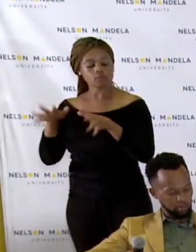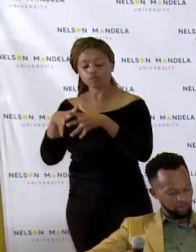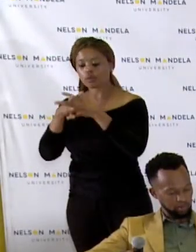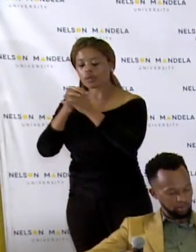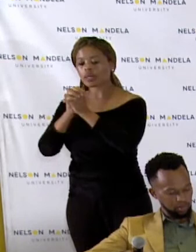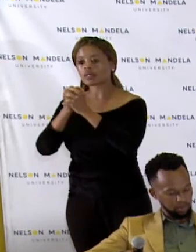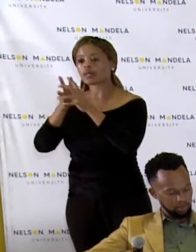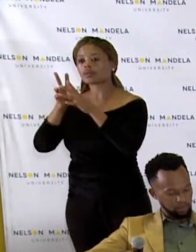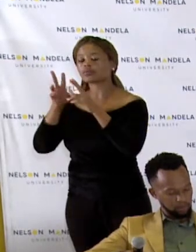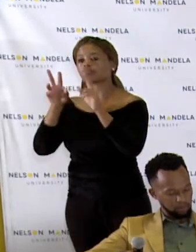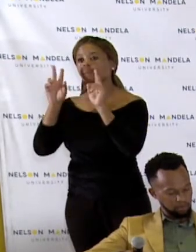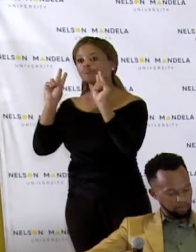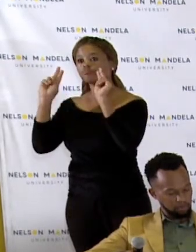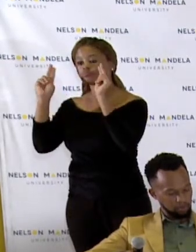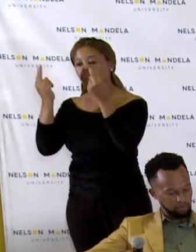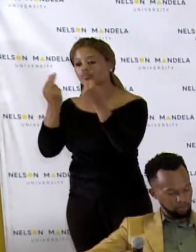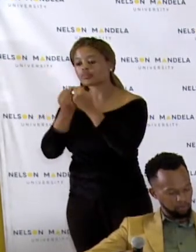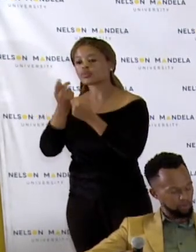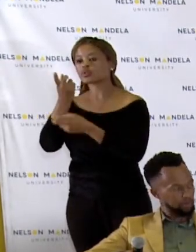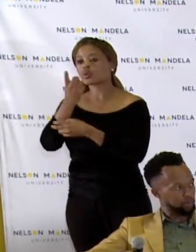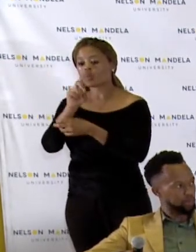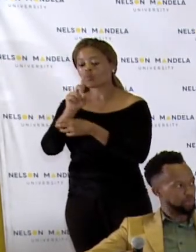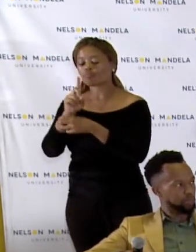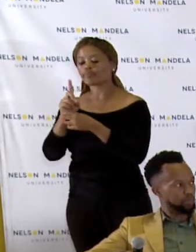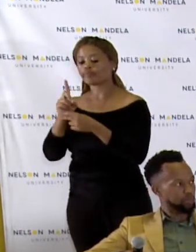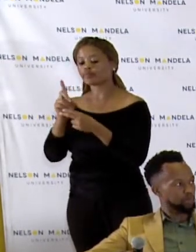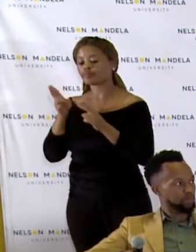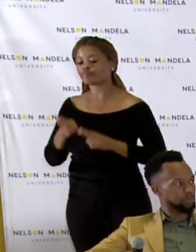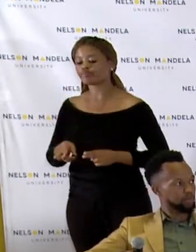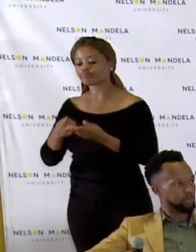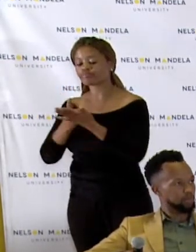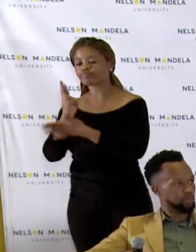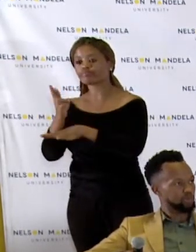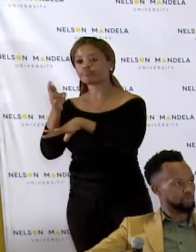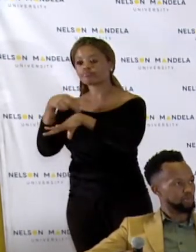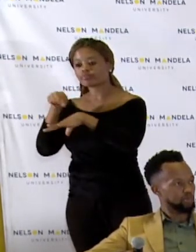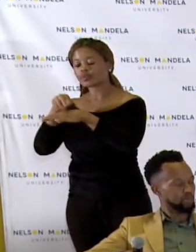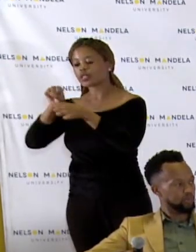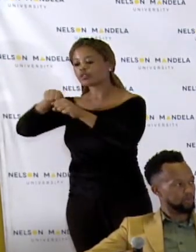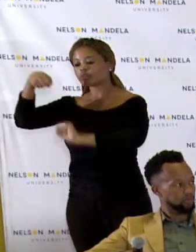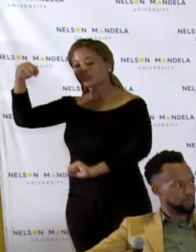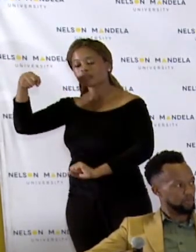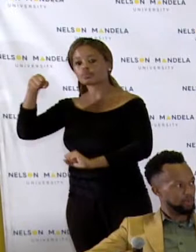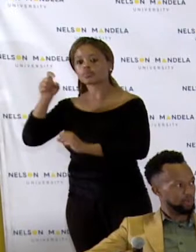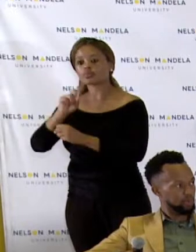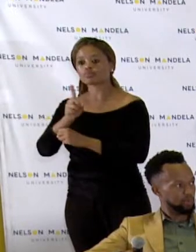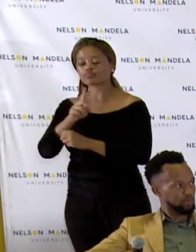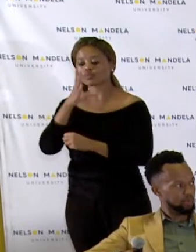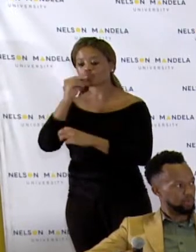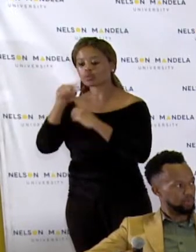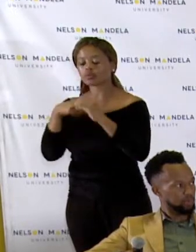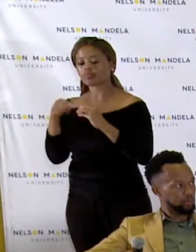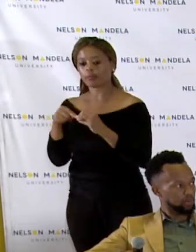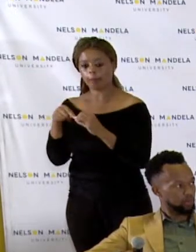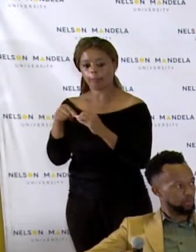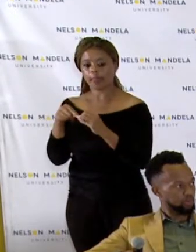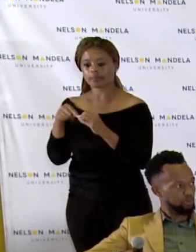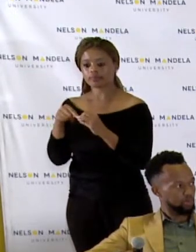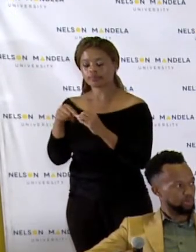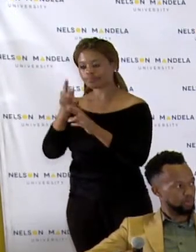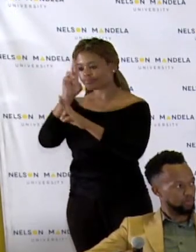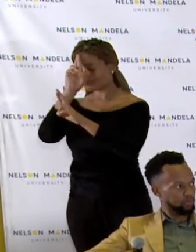level in terms of what are the human rights principles, what are the charters, what do we mean when we're talking about